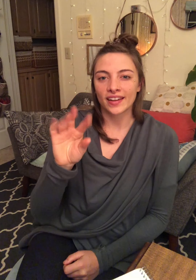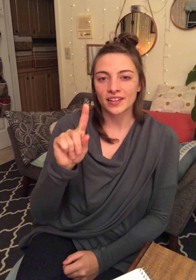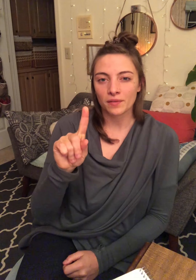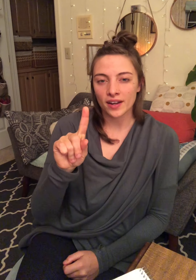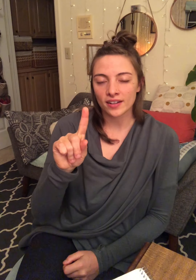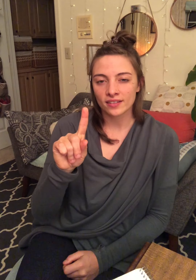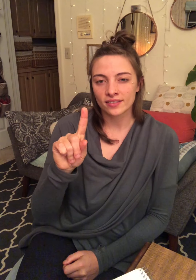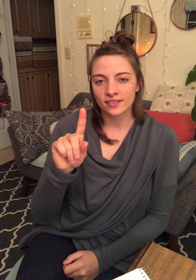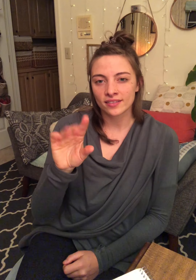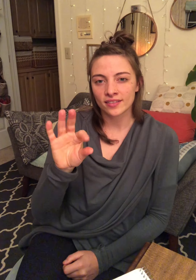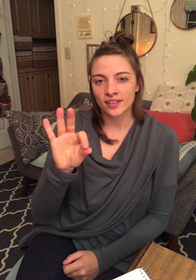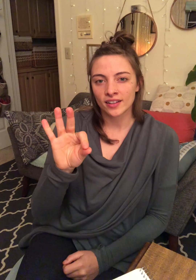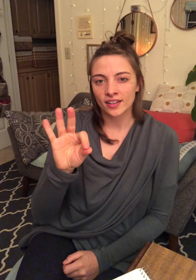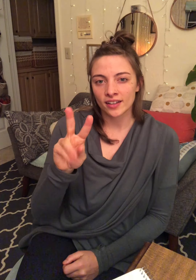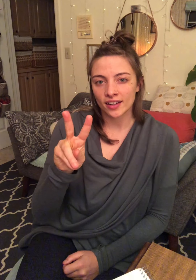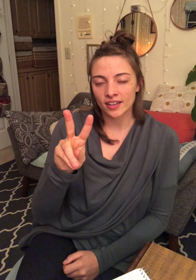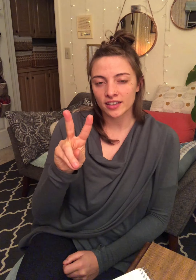91, 92,